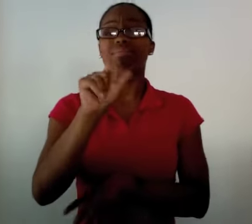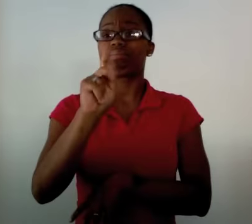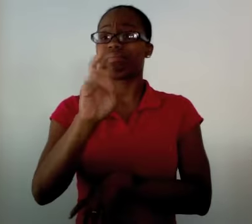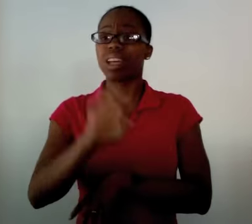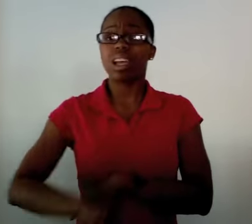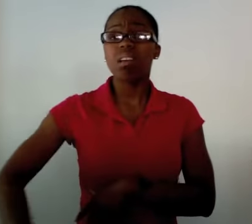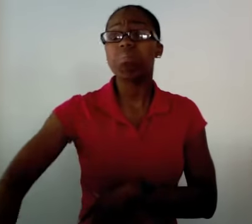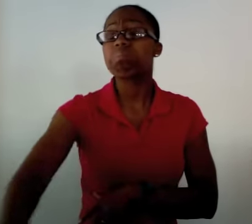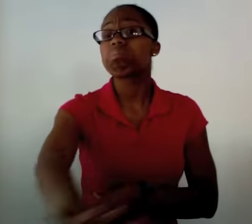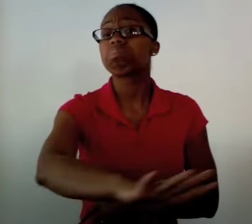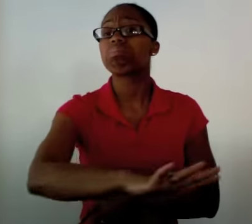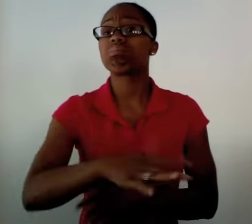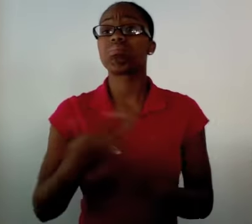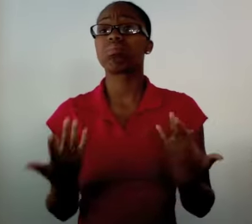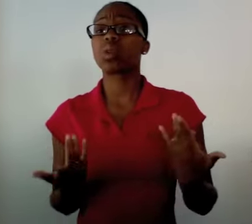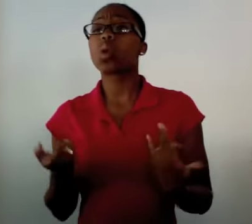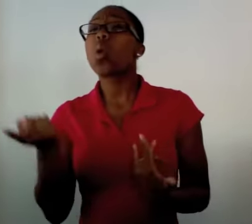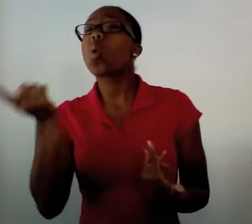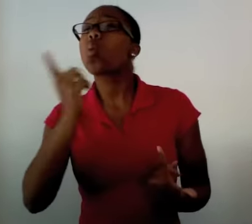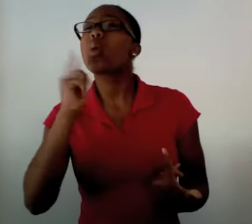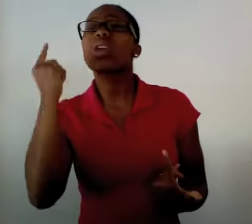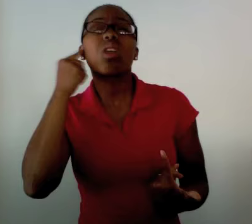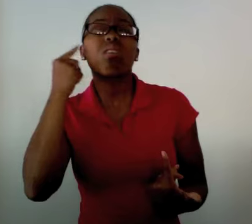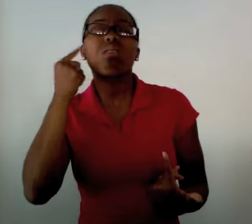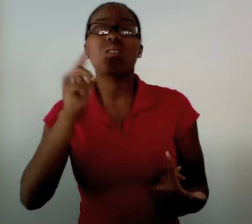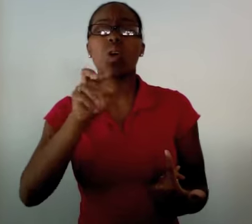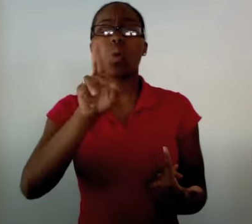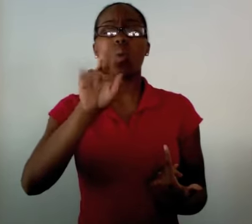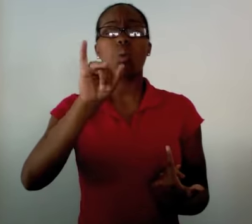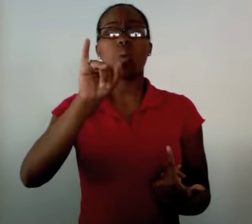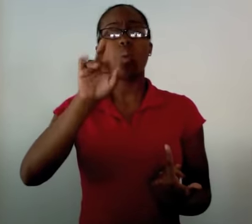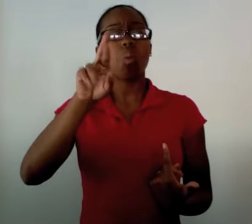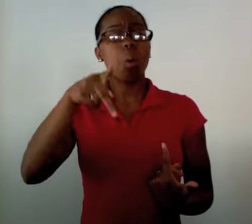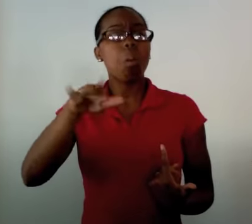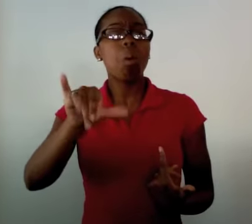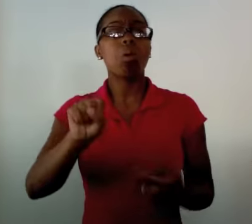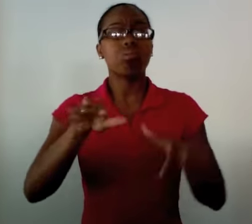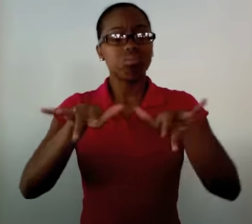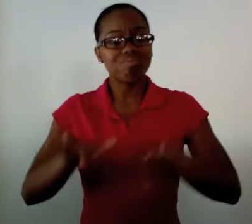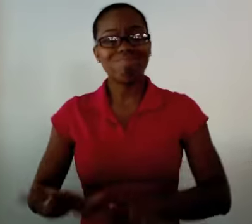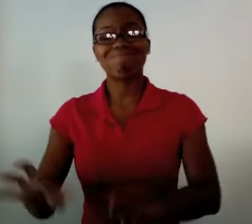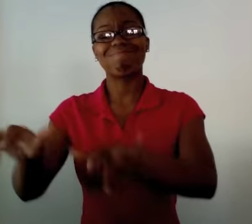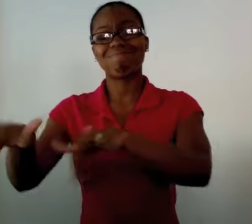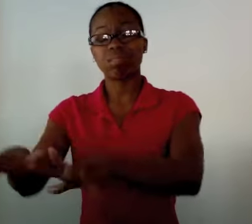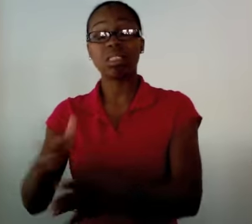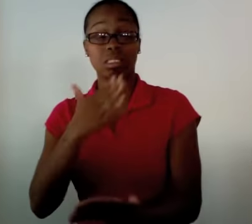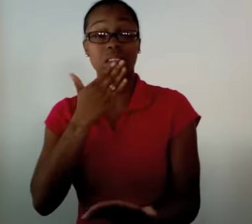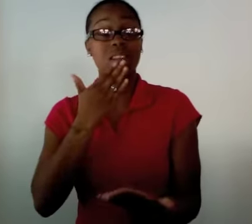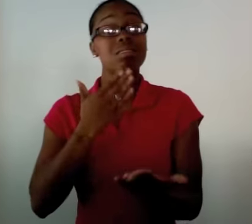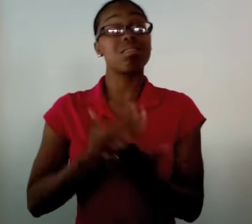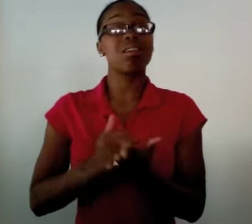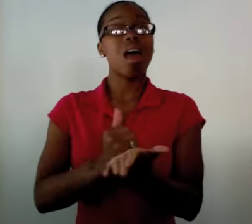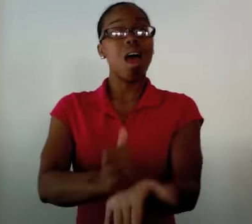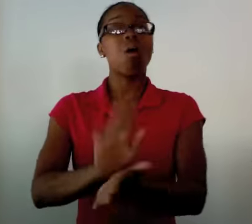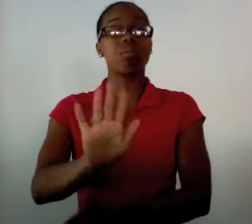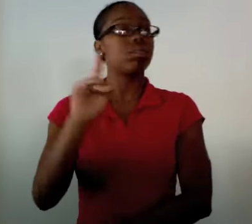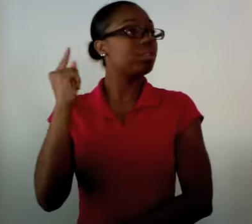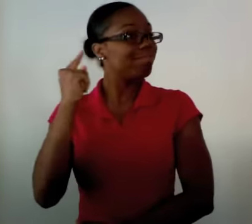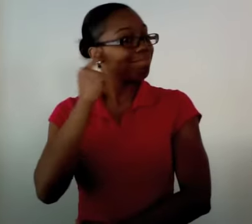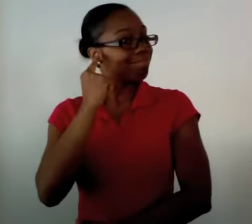hearing? Where are they? Where are those ripples? It's a great exercise for improving the quality of your listening. Third,